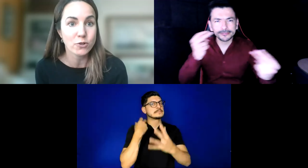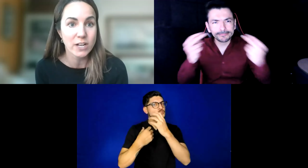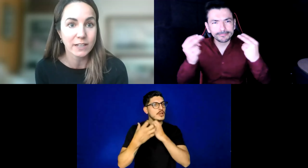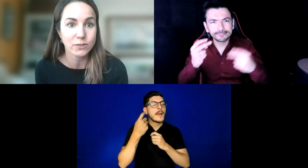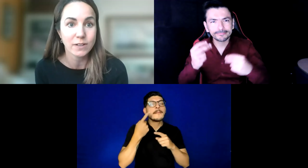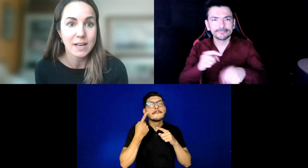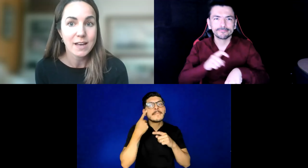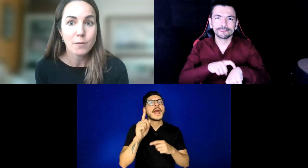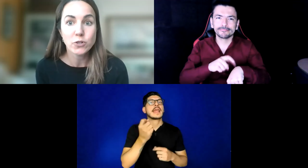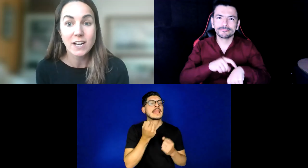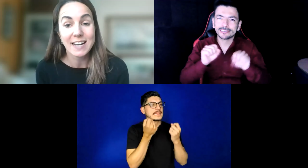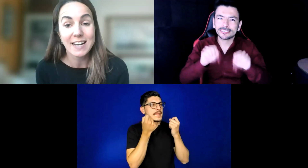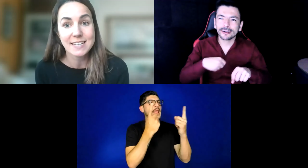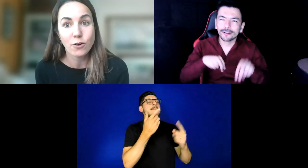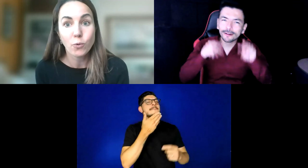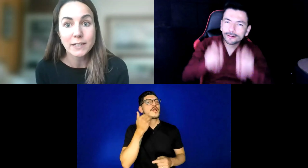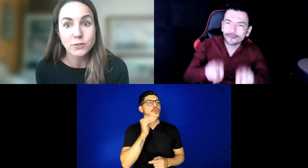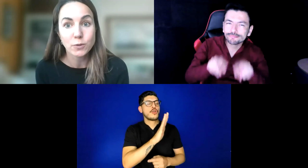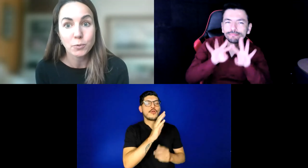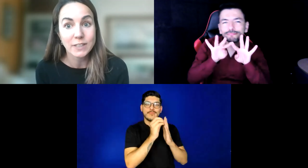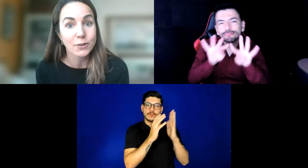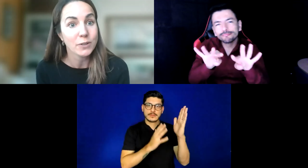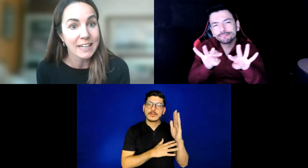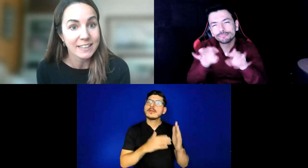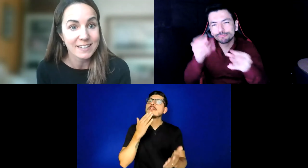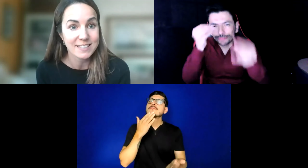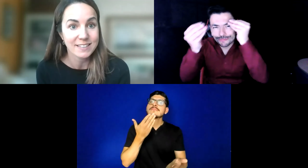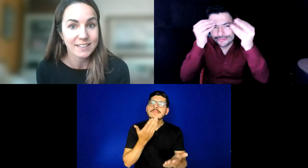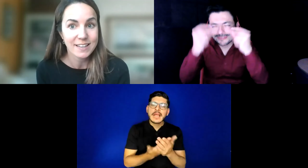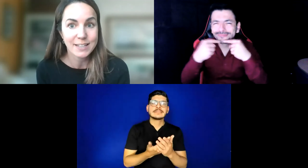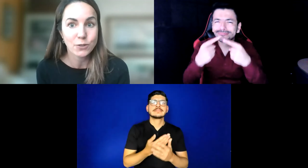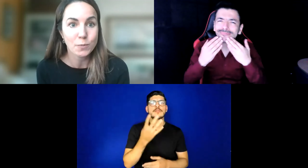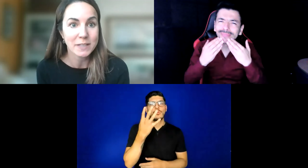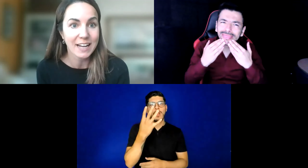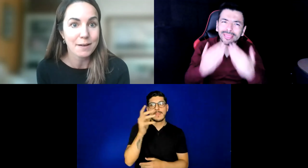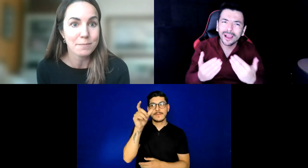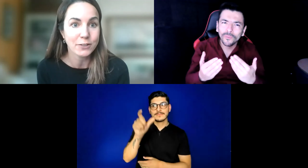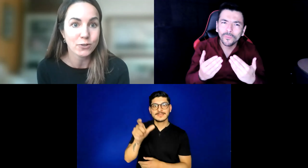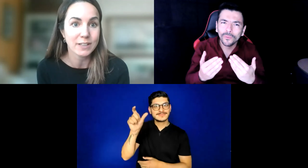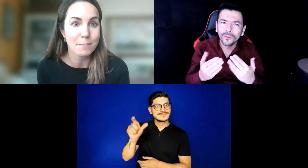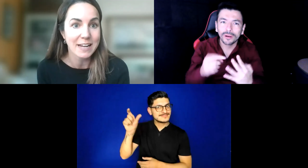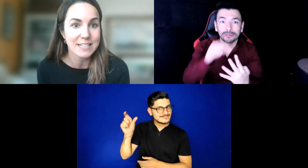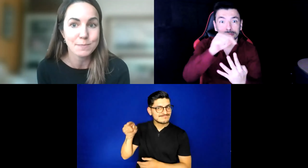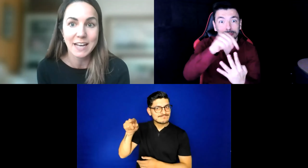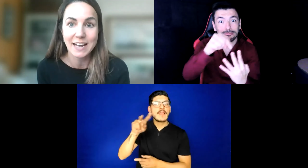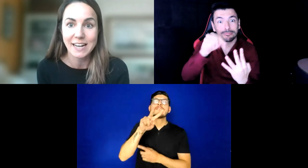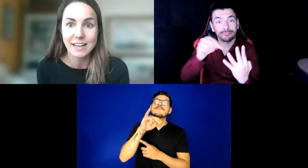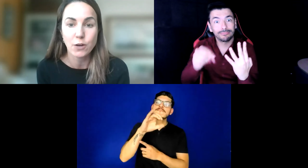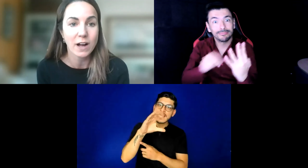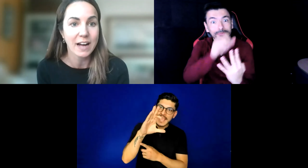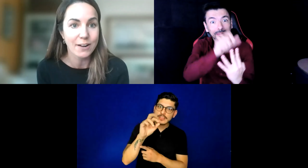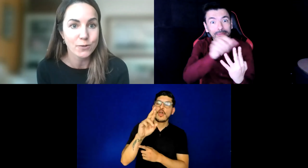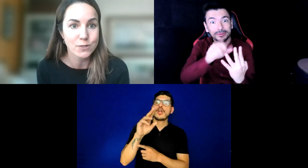these stories and understand this project a lot better. Thank you very much for the four protagonists